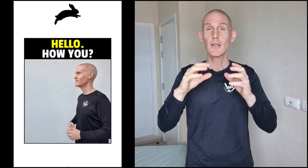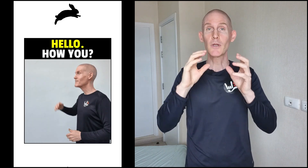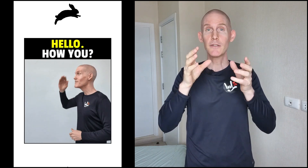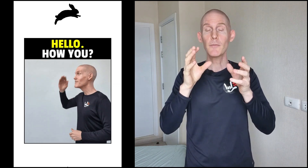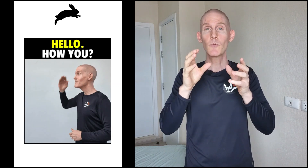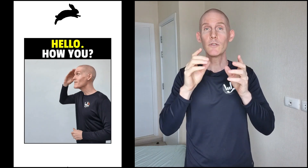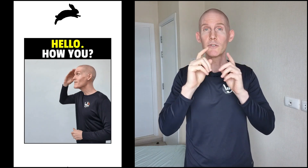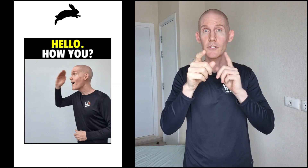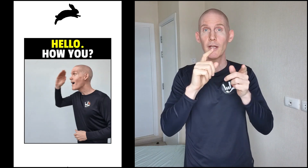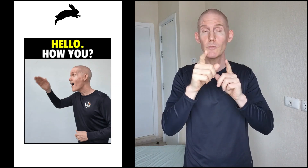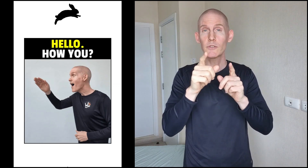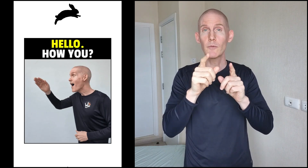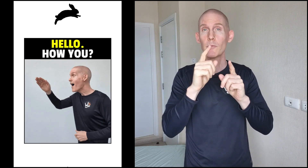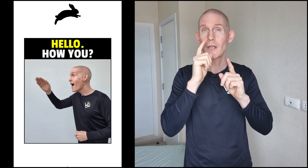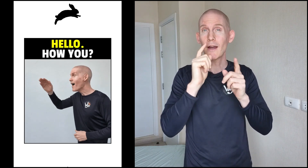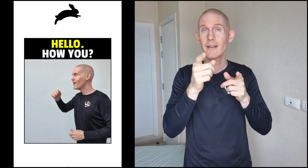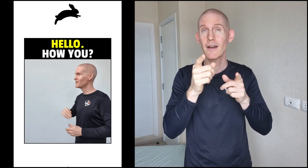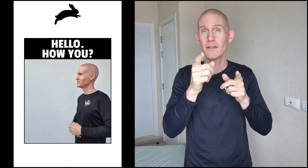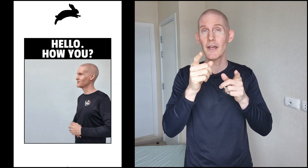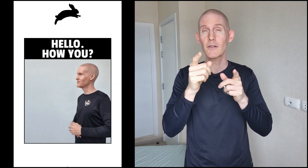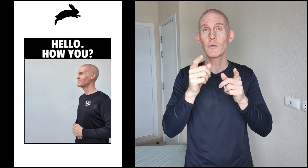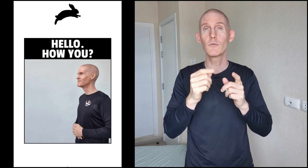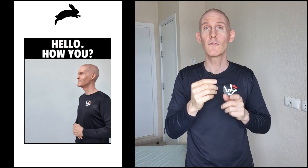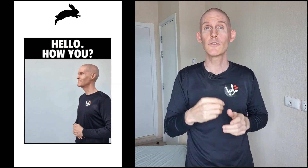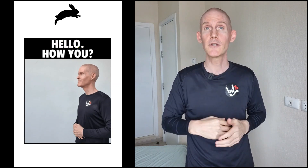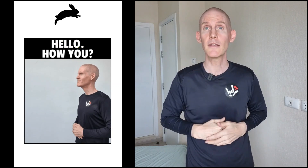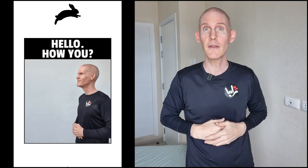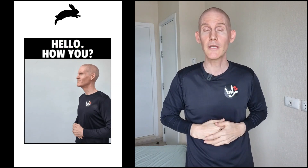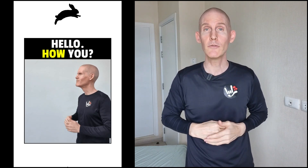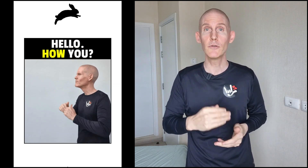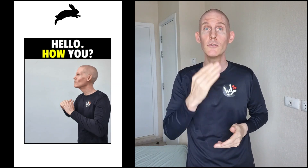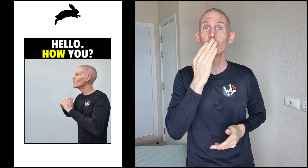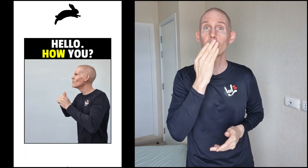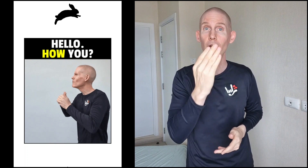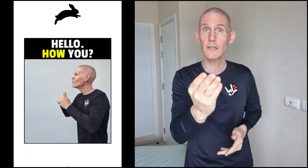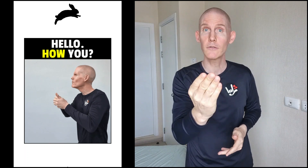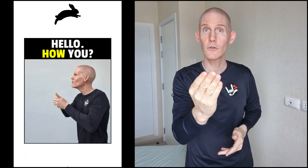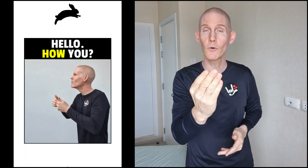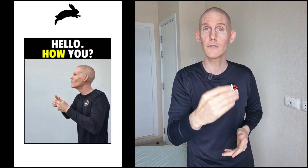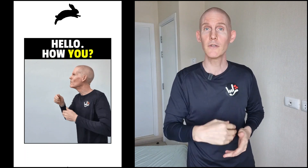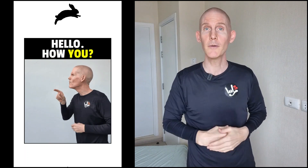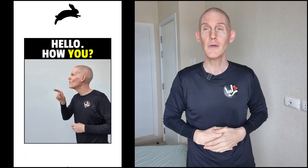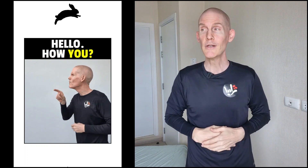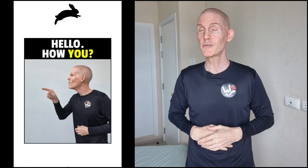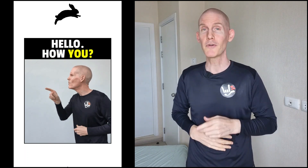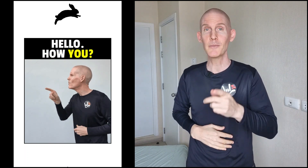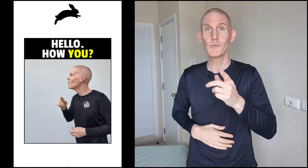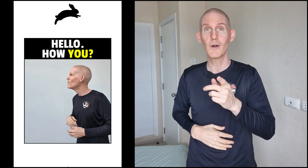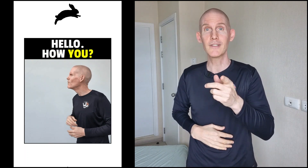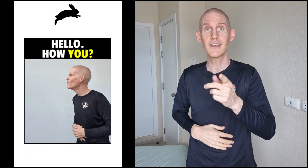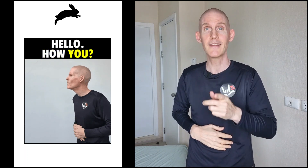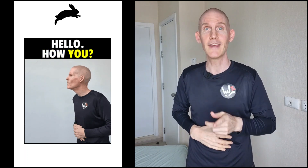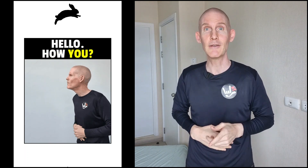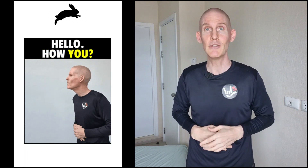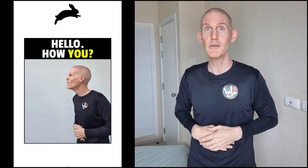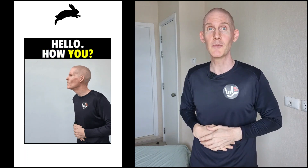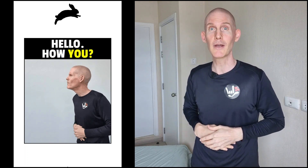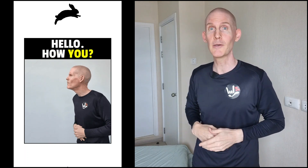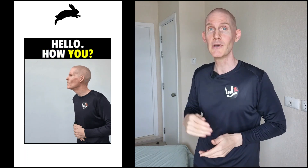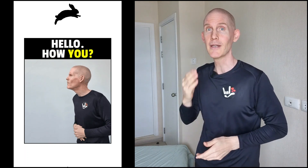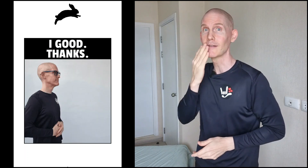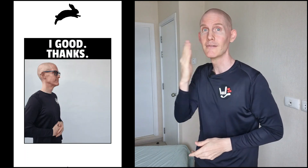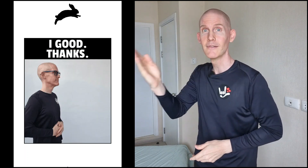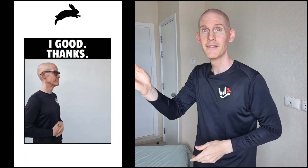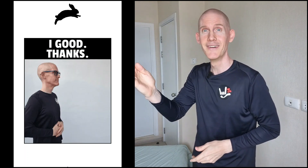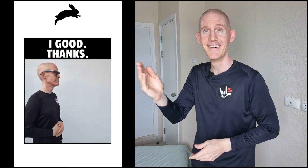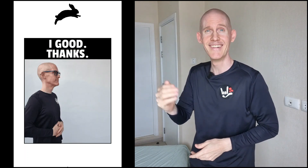Remember, quick tip, when you're signing with someone, make eye contact with whoever you're saying thank you to and you direct it towards them. So if I wanted to say thank you to you, I'm not